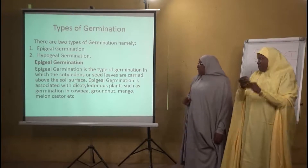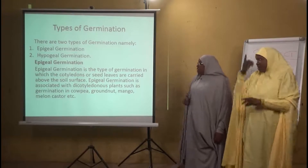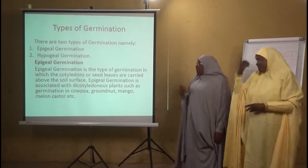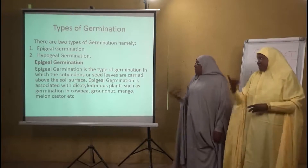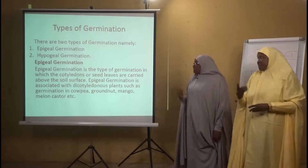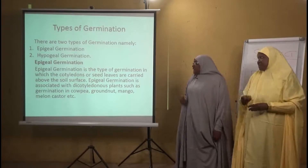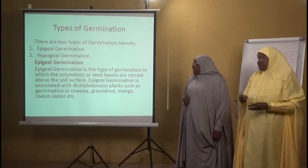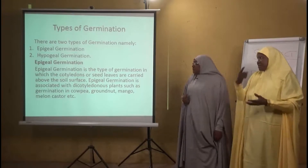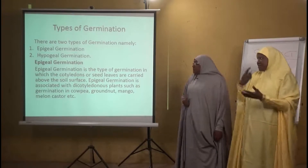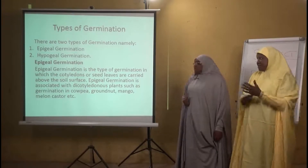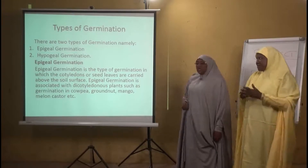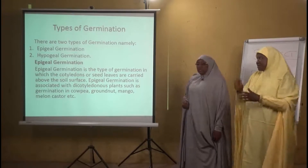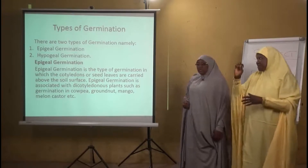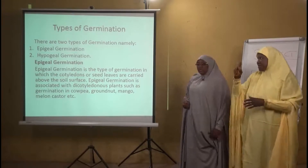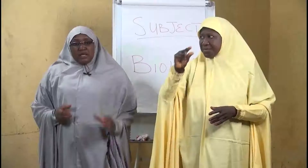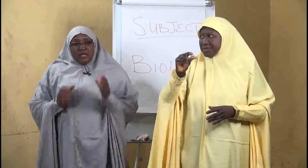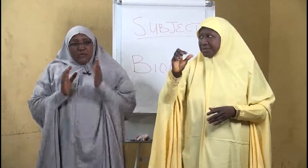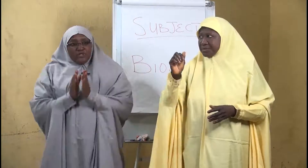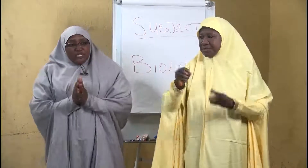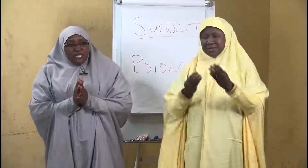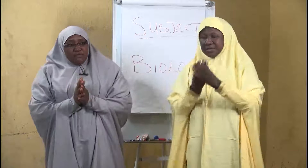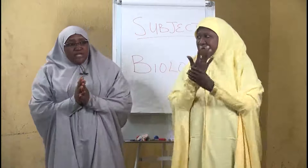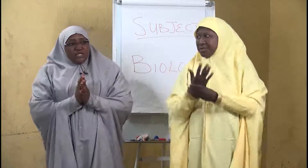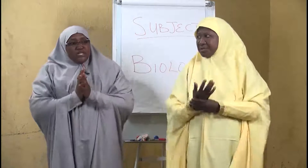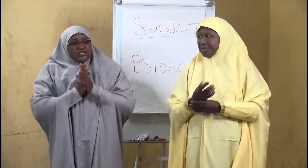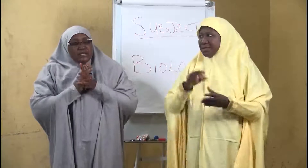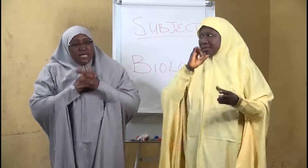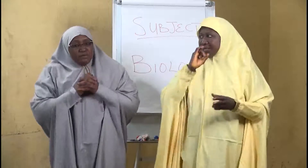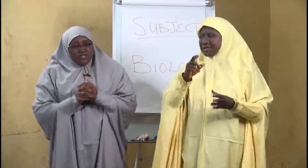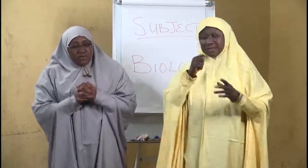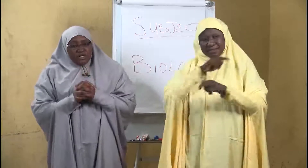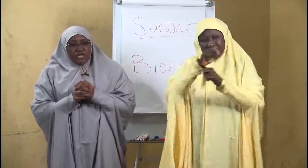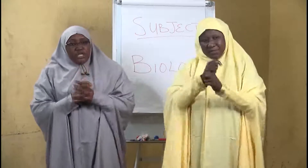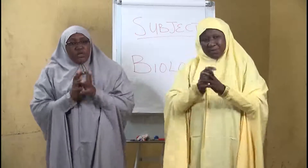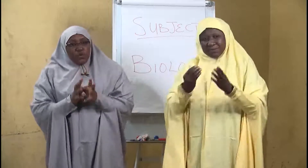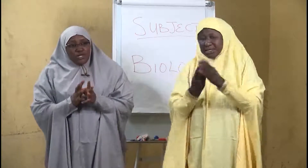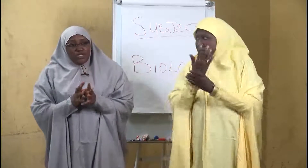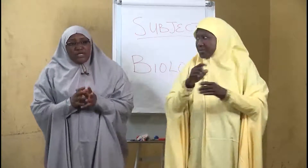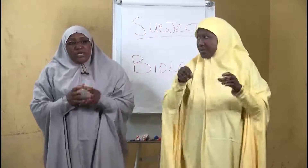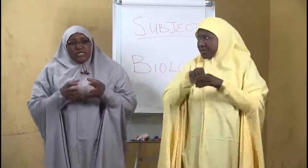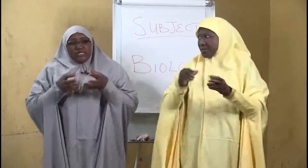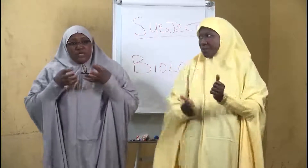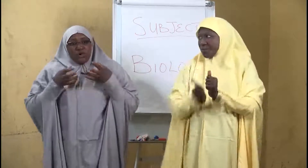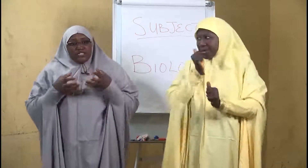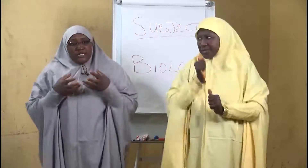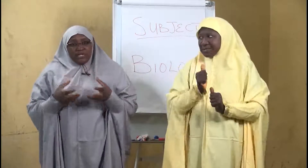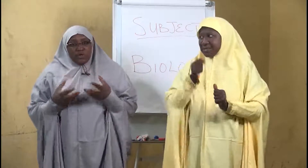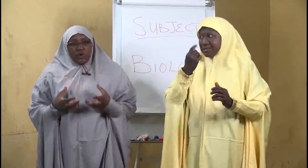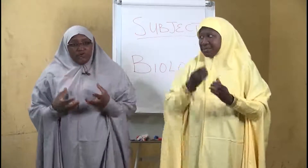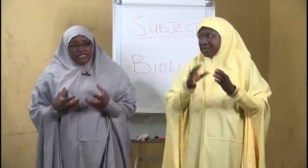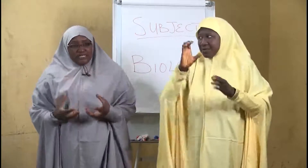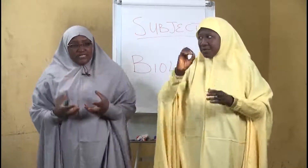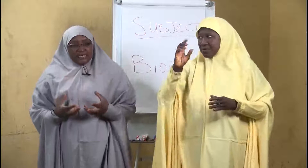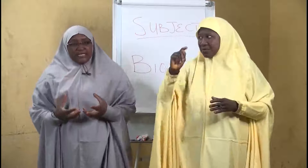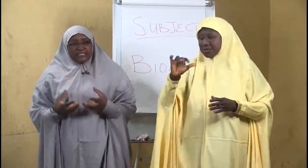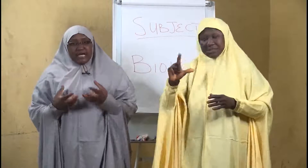other. What is Hypogeal germination? Hypogeal germination is that type of germination in which the cotyledon of